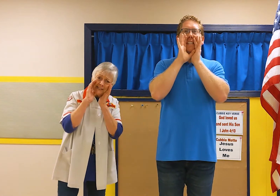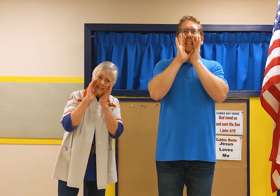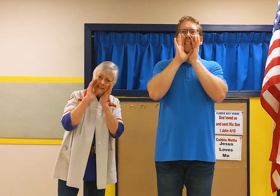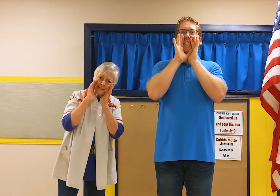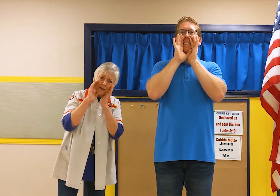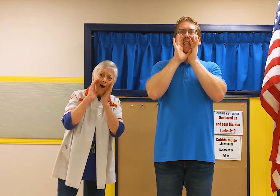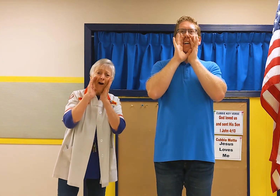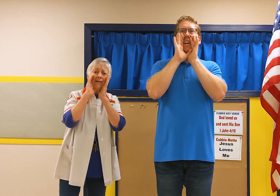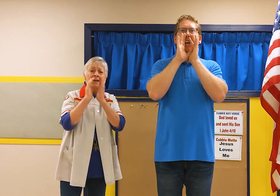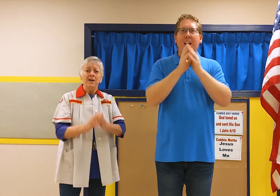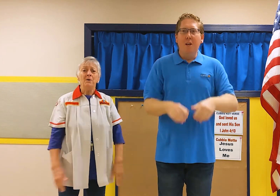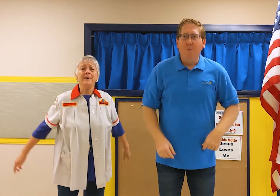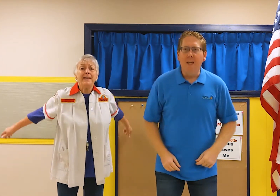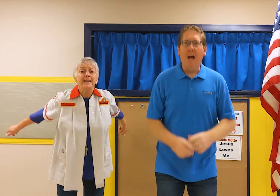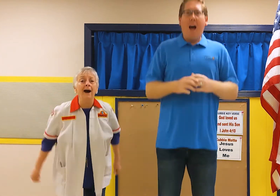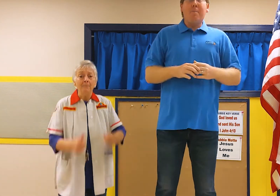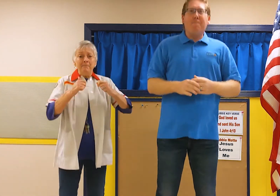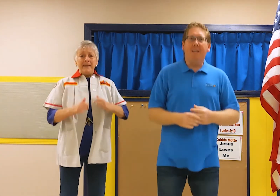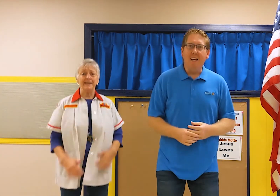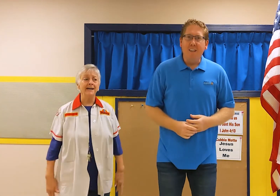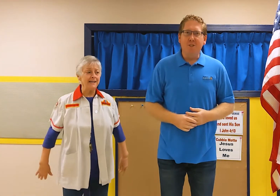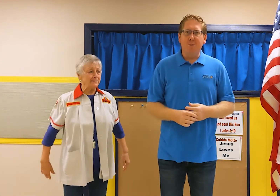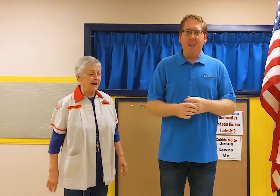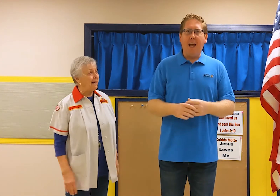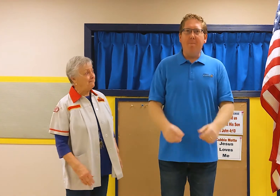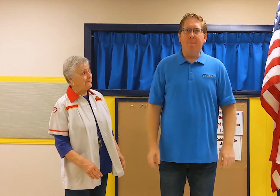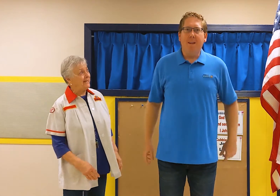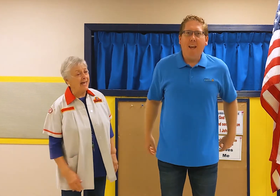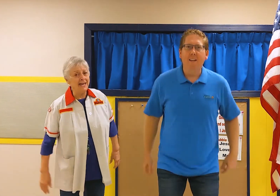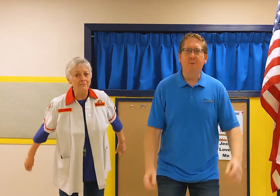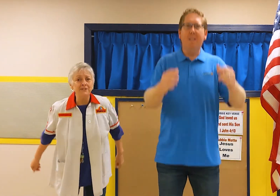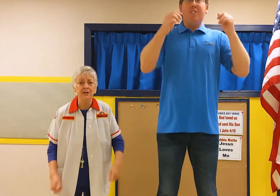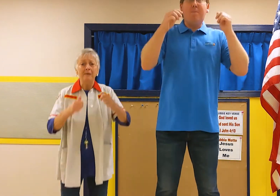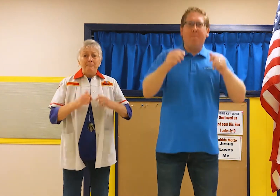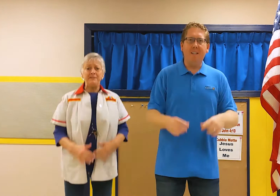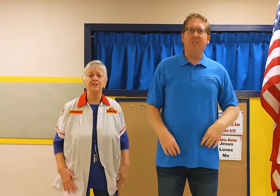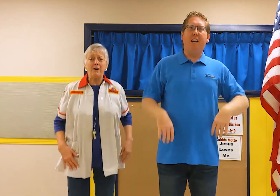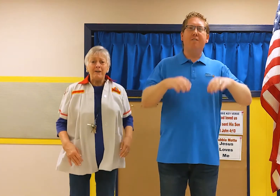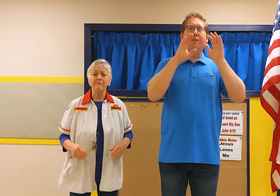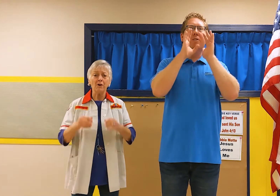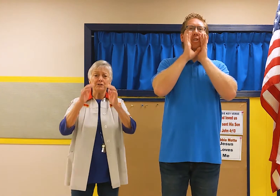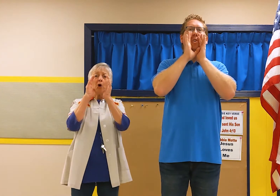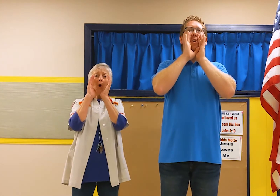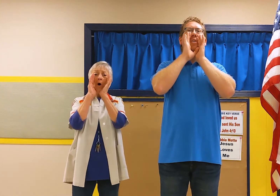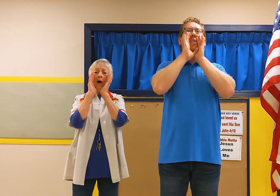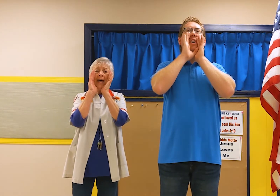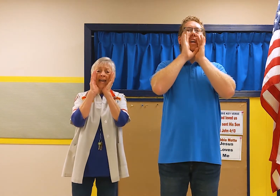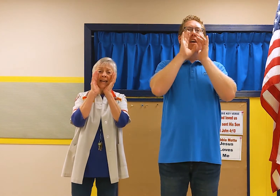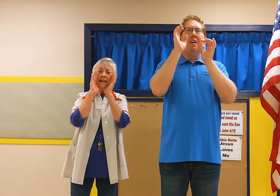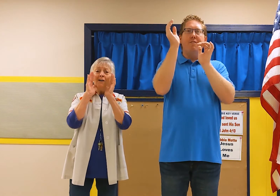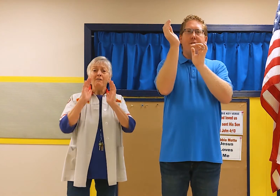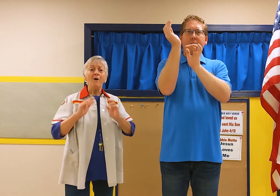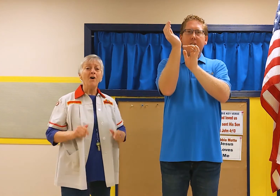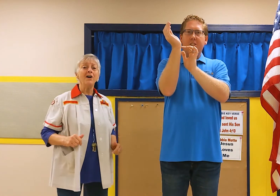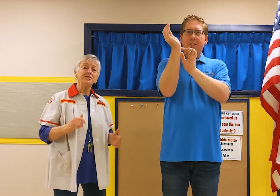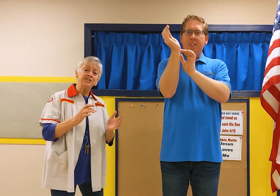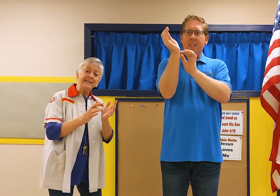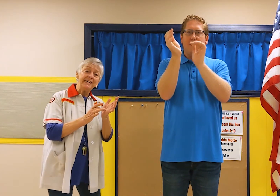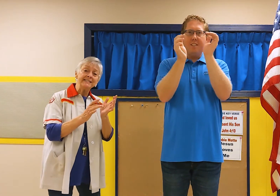sing this song. We hop because we're happy and we jump and shout for joy. For